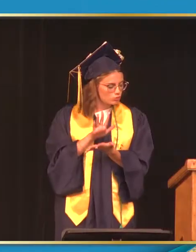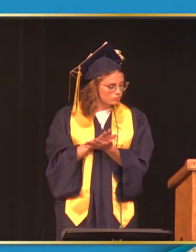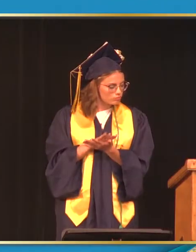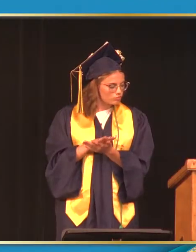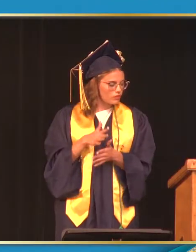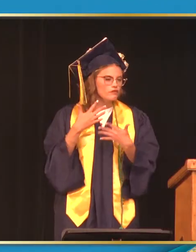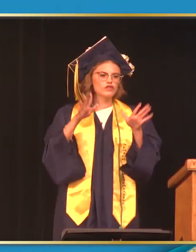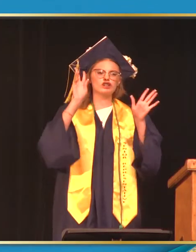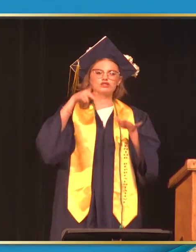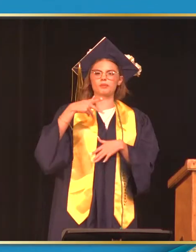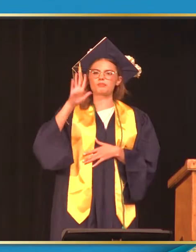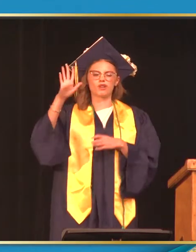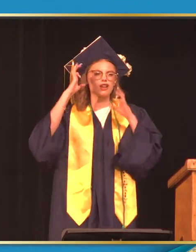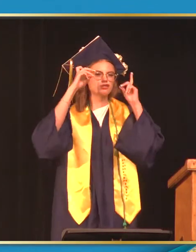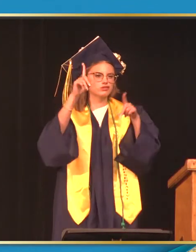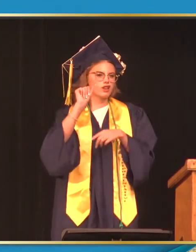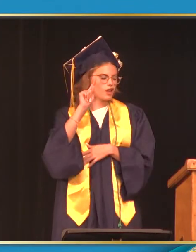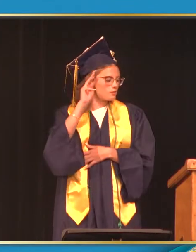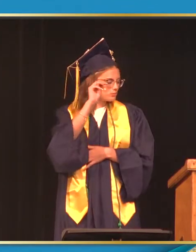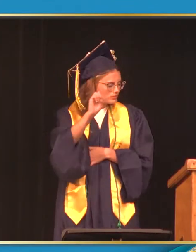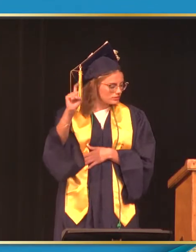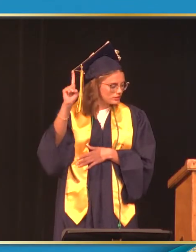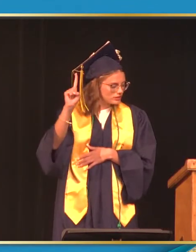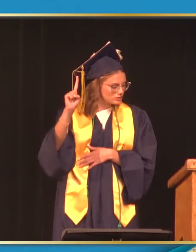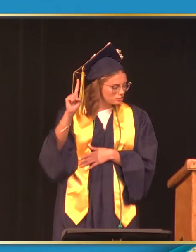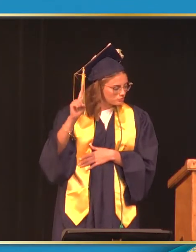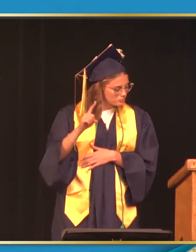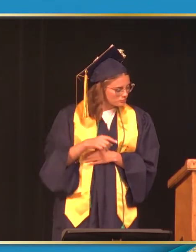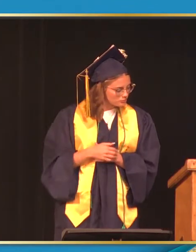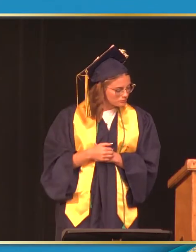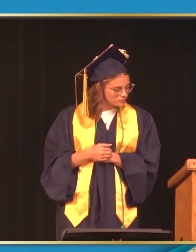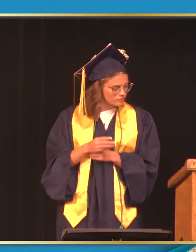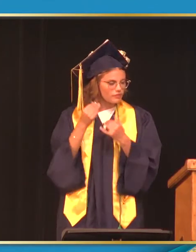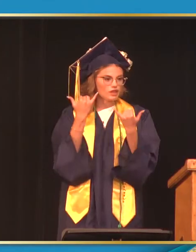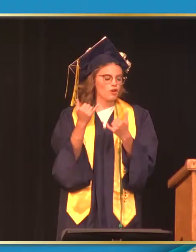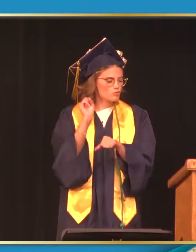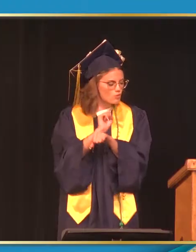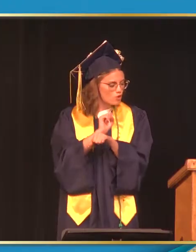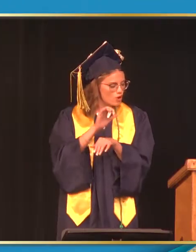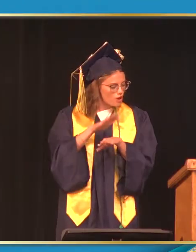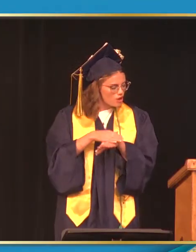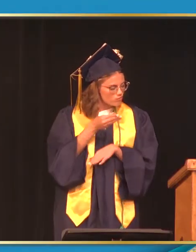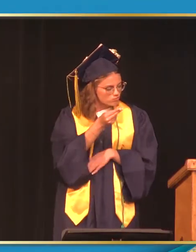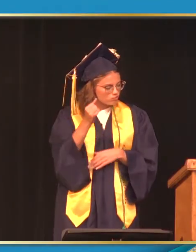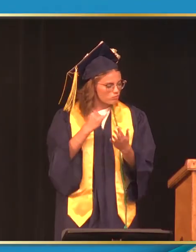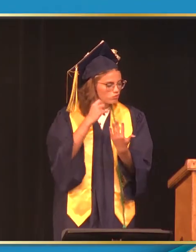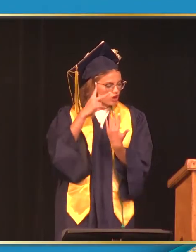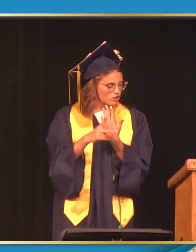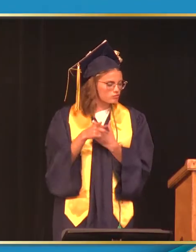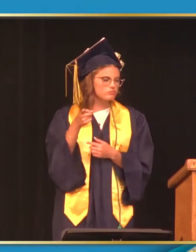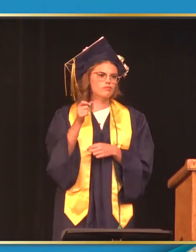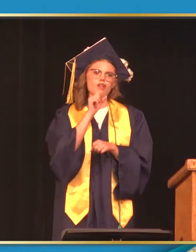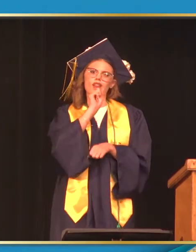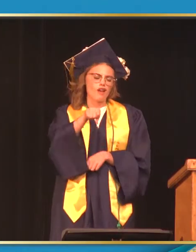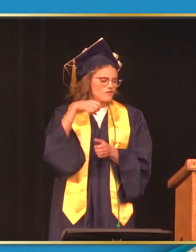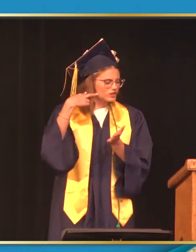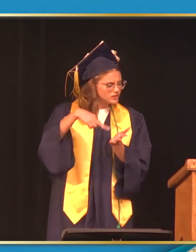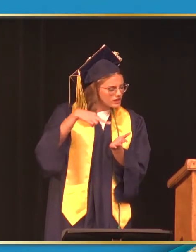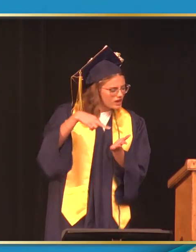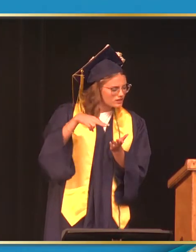attended public school, finishing up her education at MSSD, and is currently working on several projects.